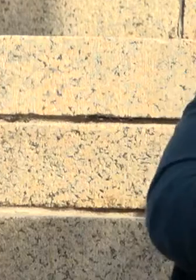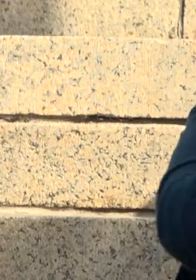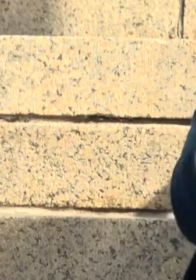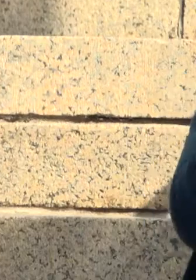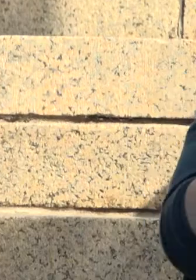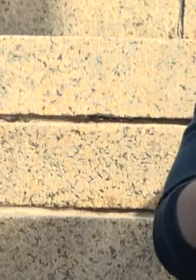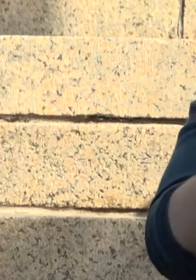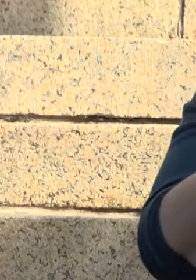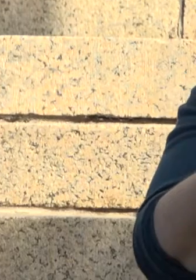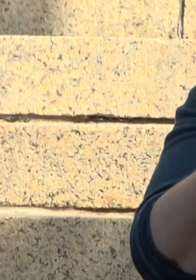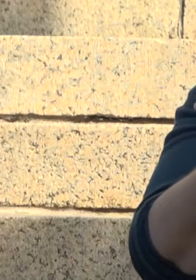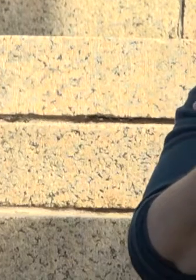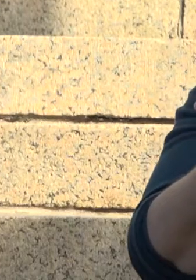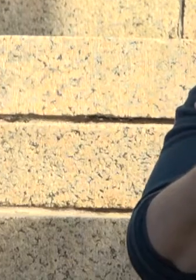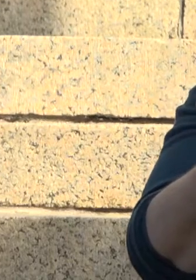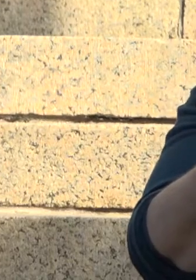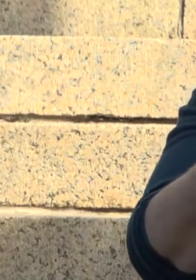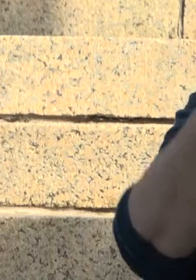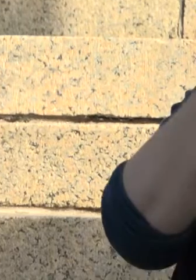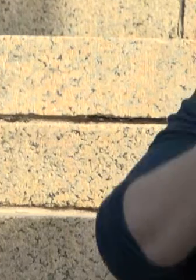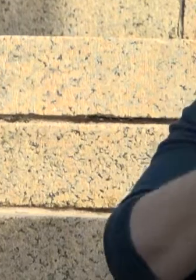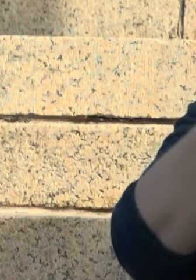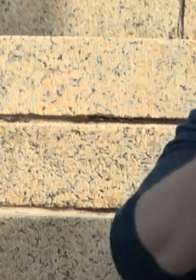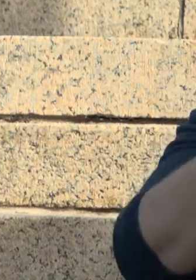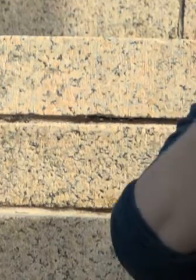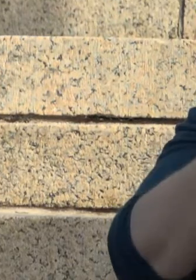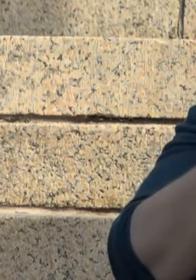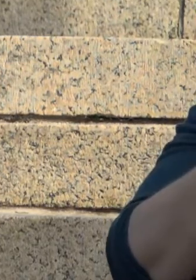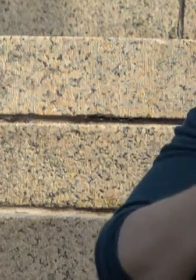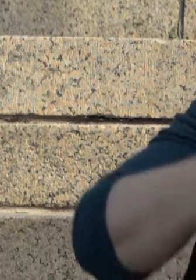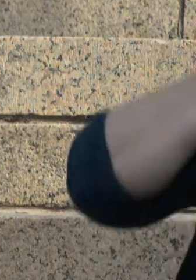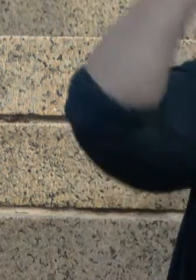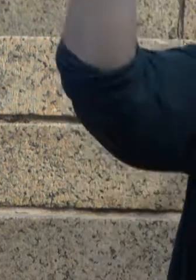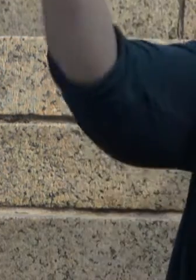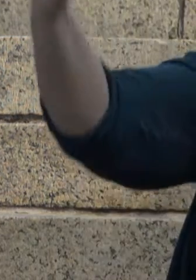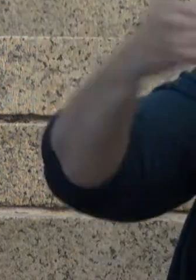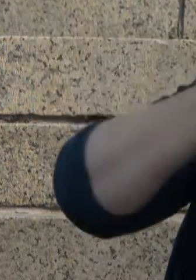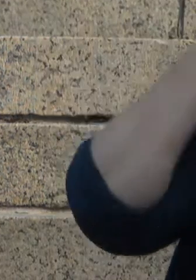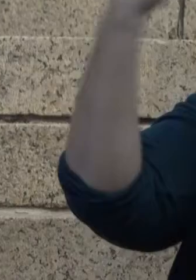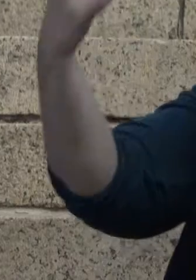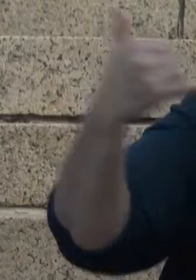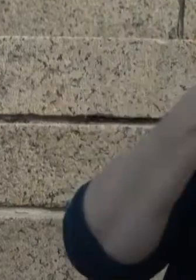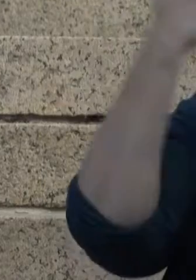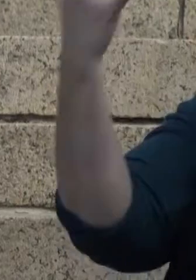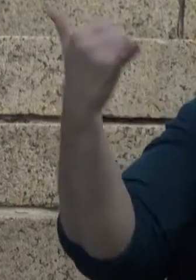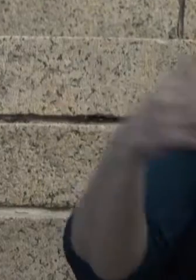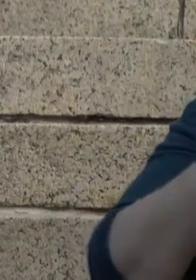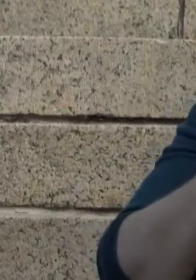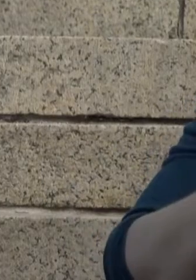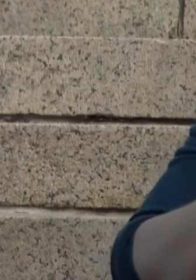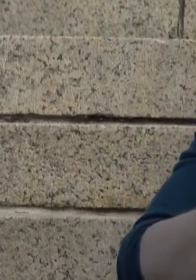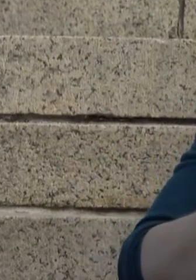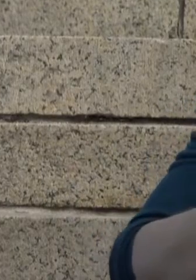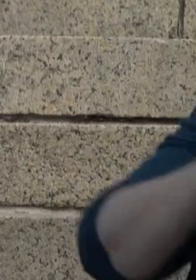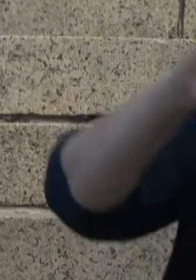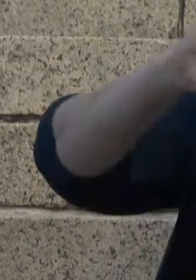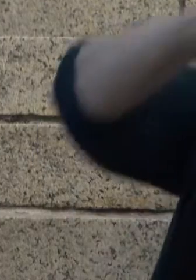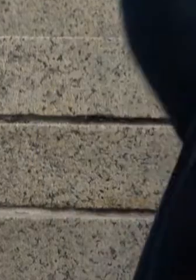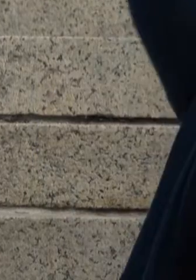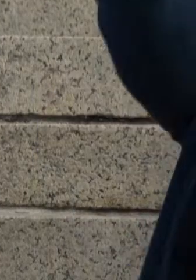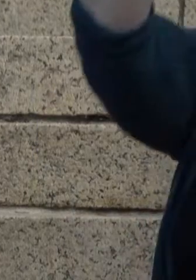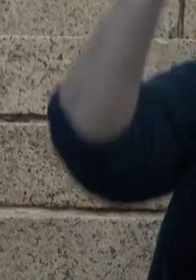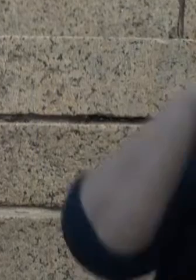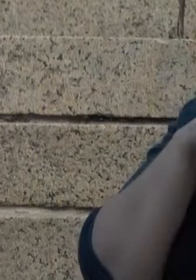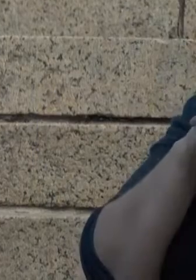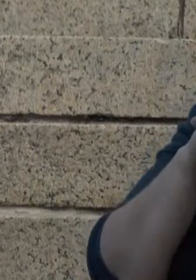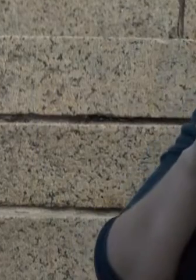again. And now he was screaming on the phone. There was mad chaos